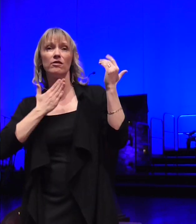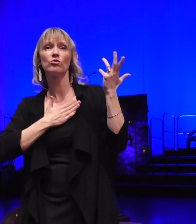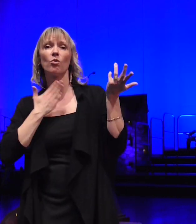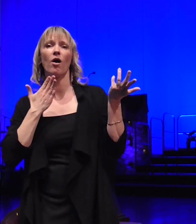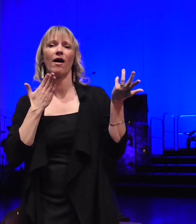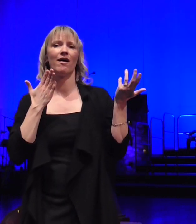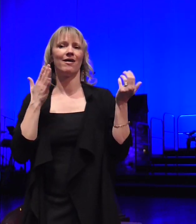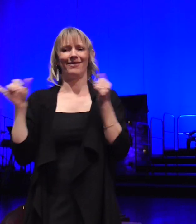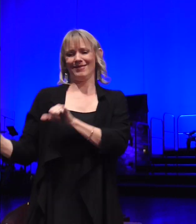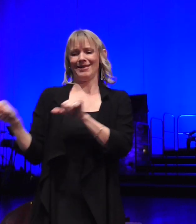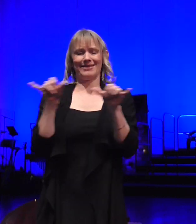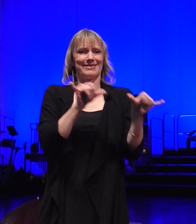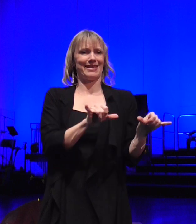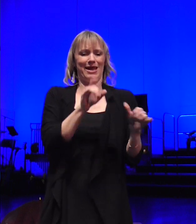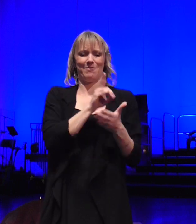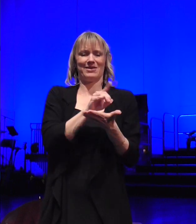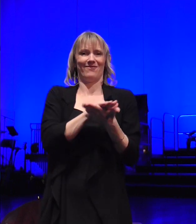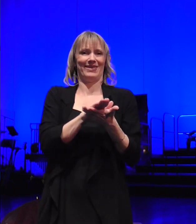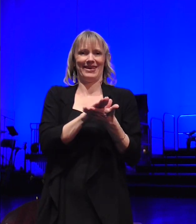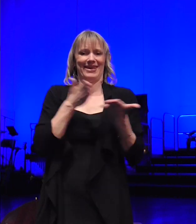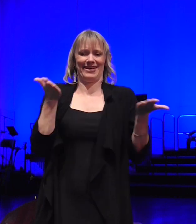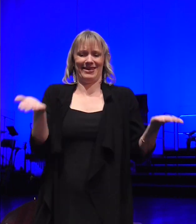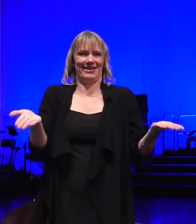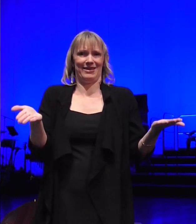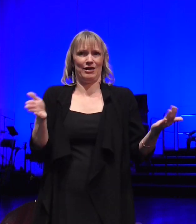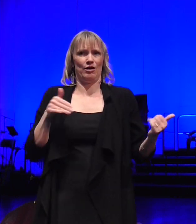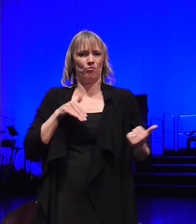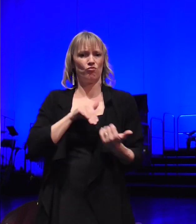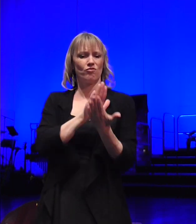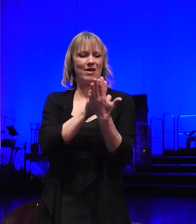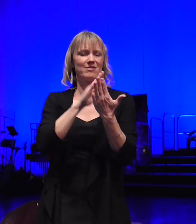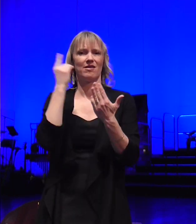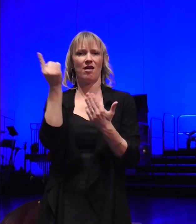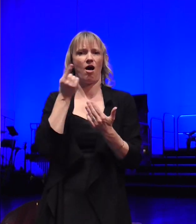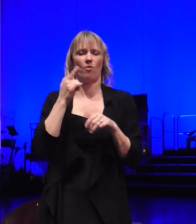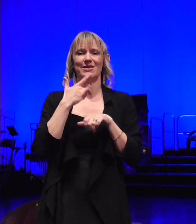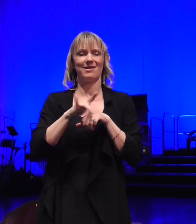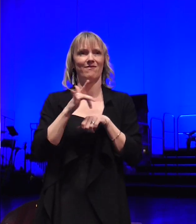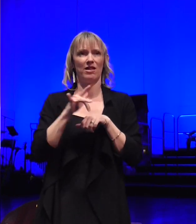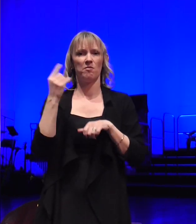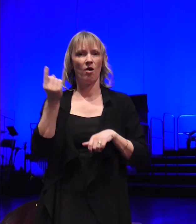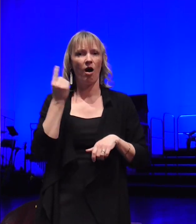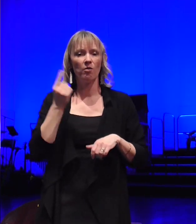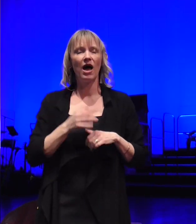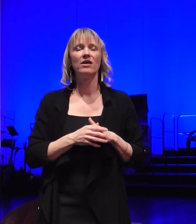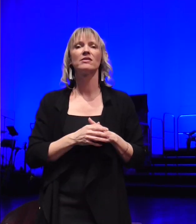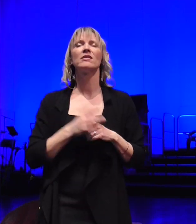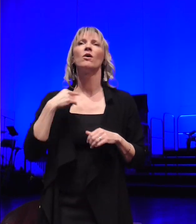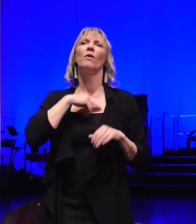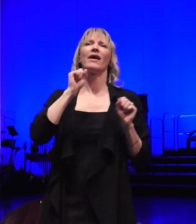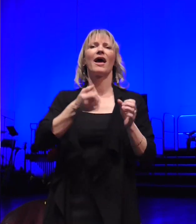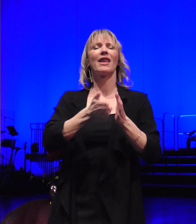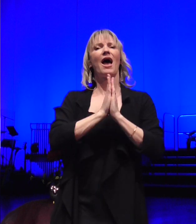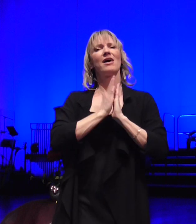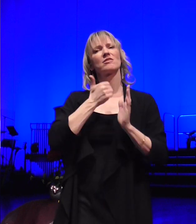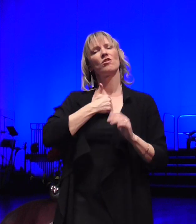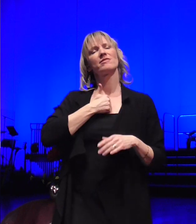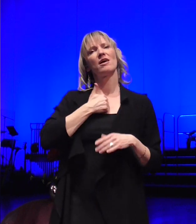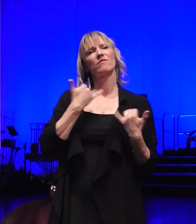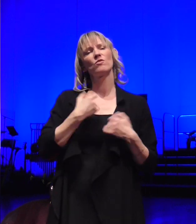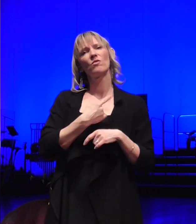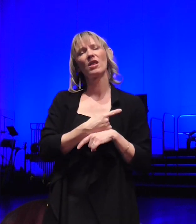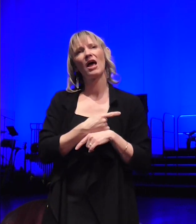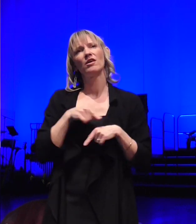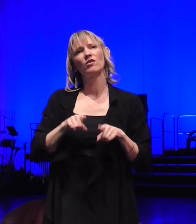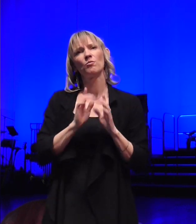same divinity is ever present and ever available. And so we can ask ourselves in this prayer today, what